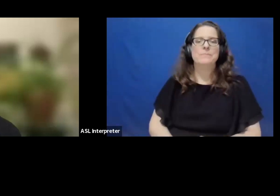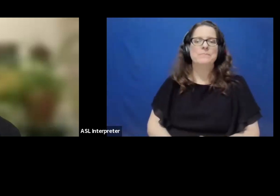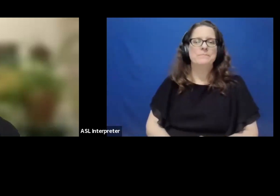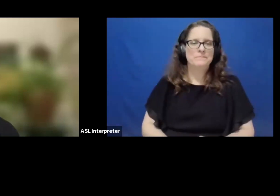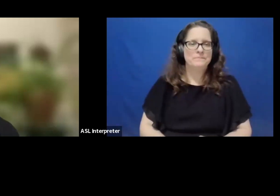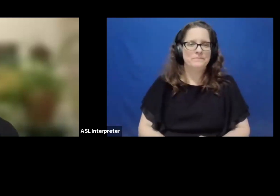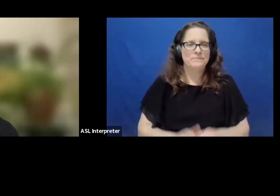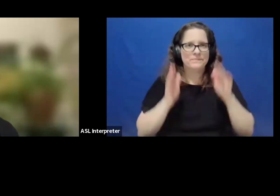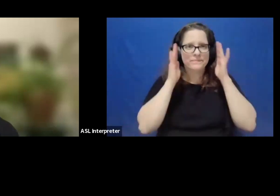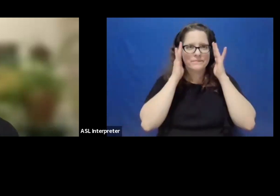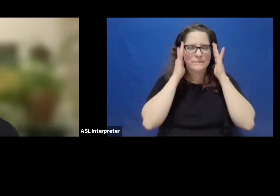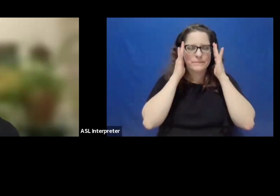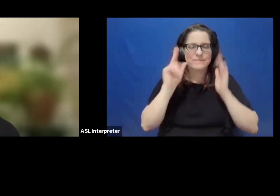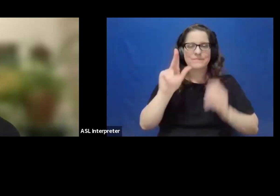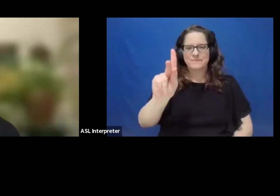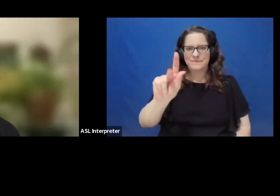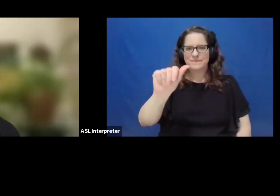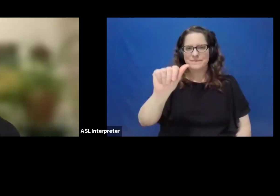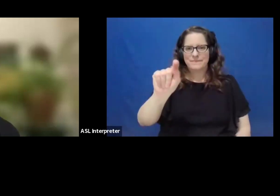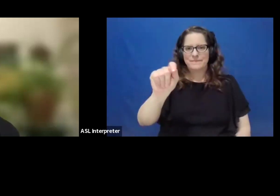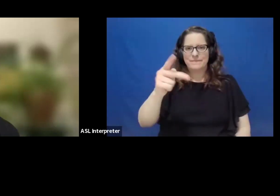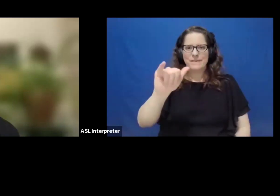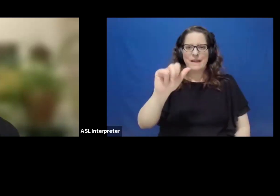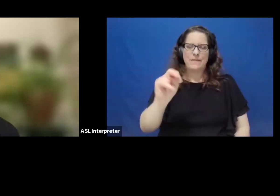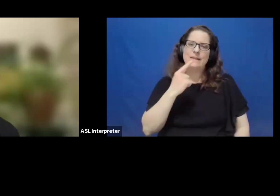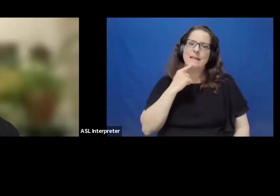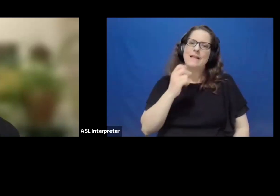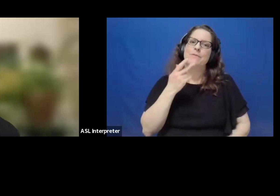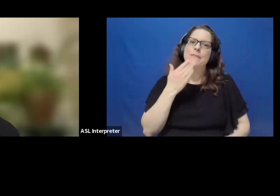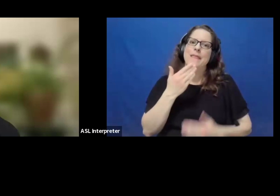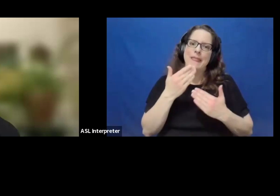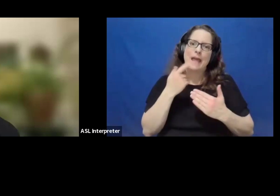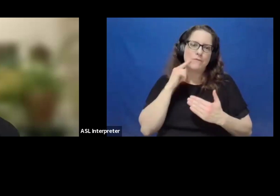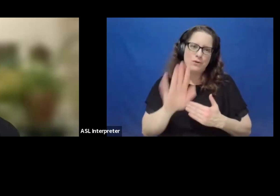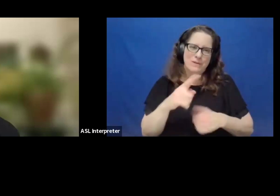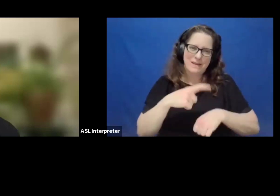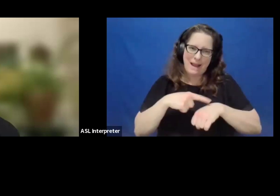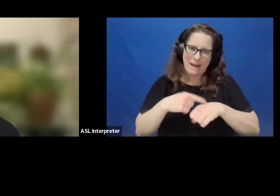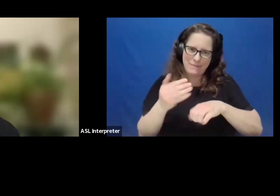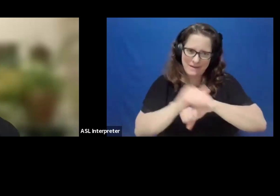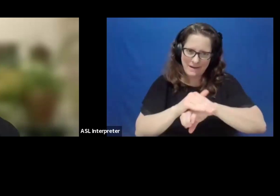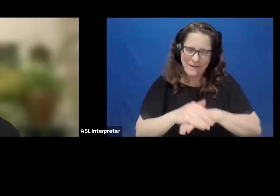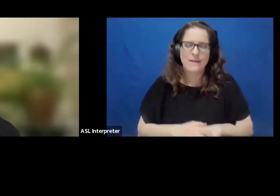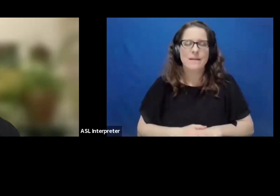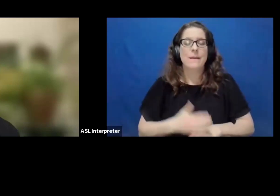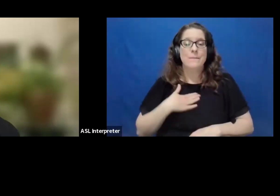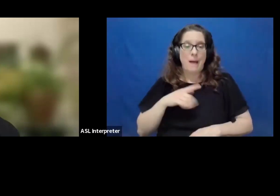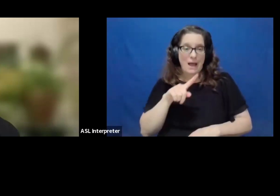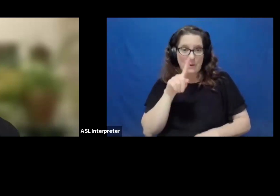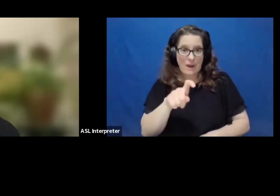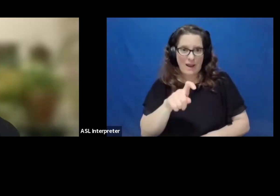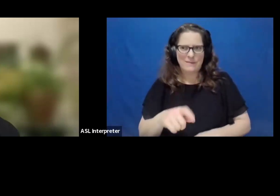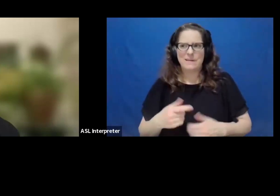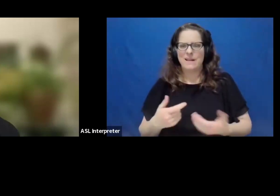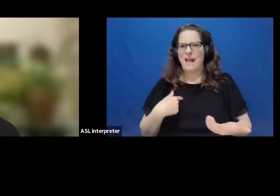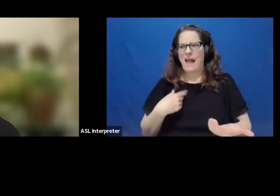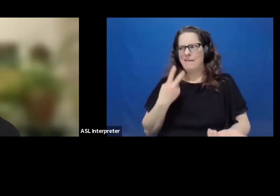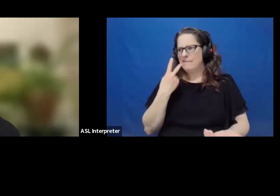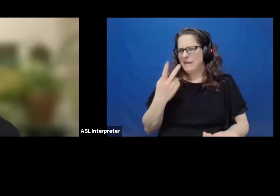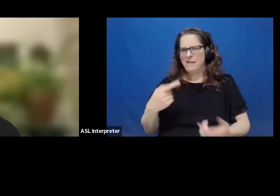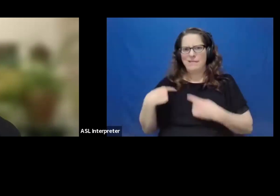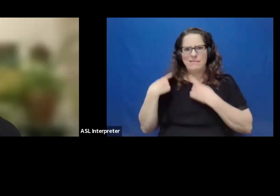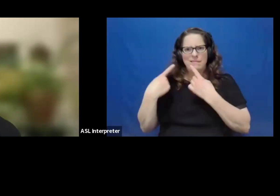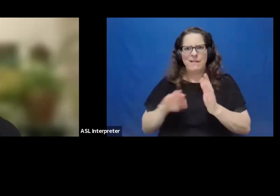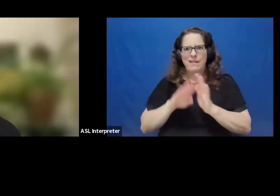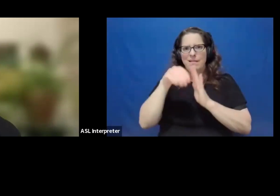Yes, Michael, thank you very much for your time tonight. sure. Here's the question that this has been up and down. So I get my